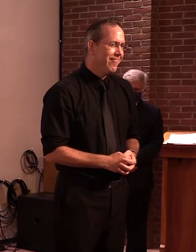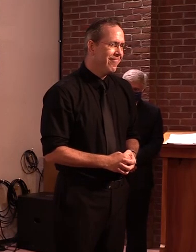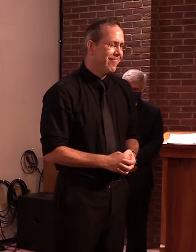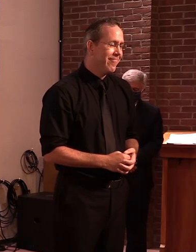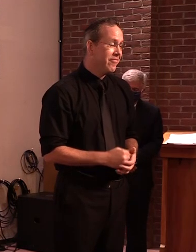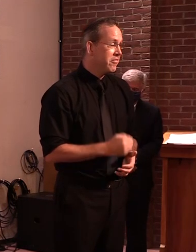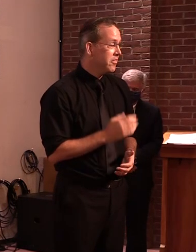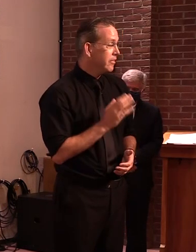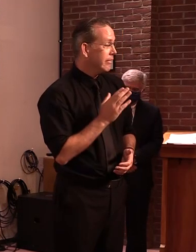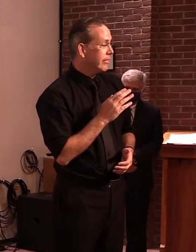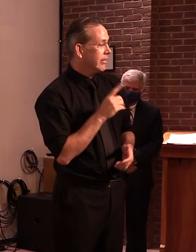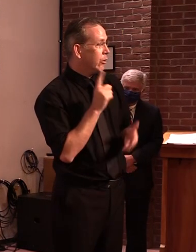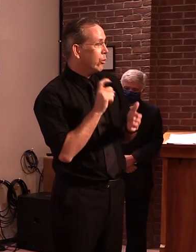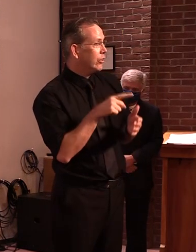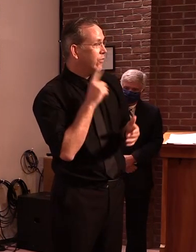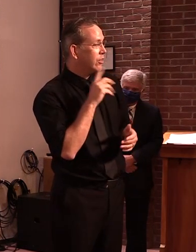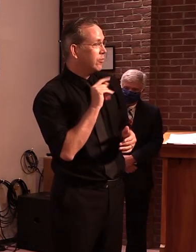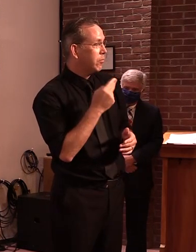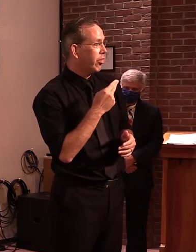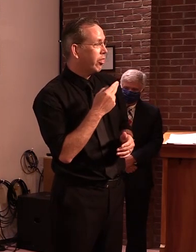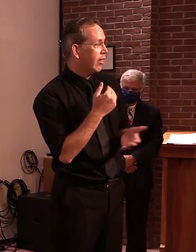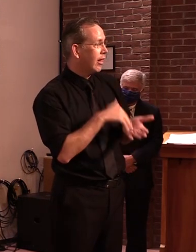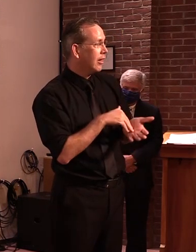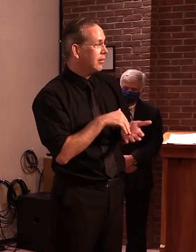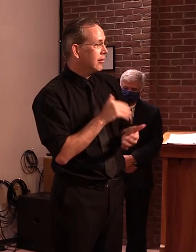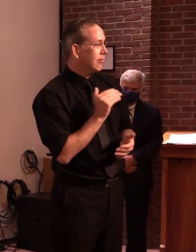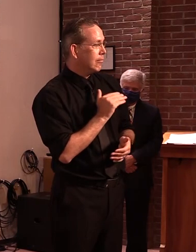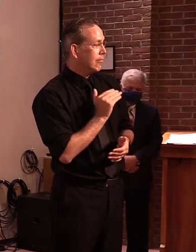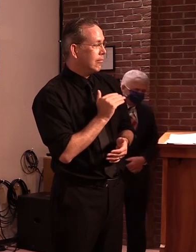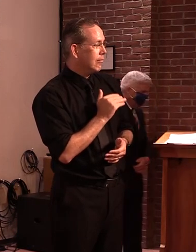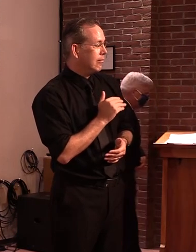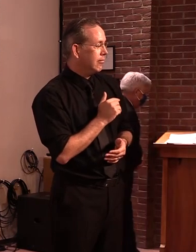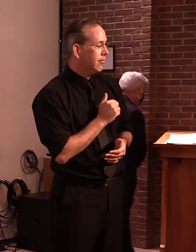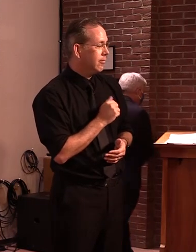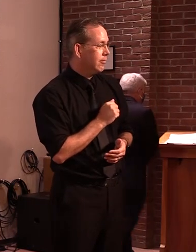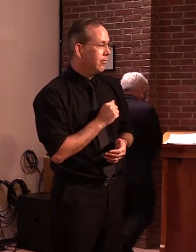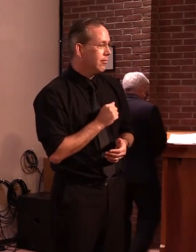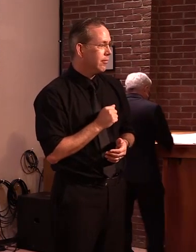Concerning the facility in Mississippi,